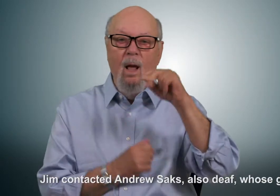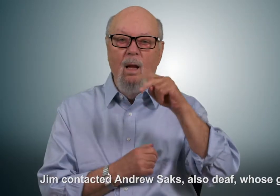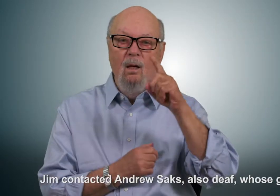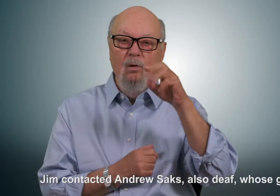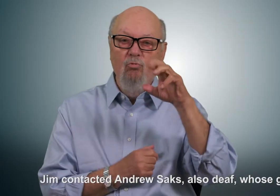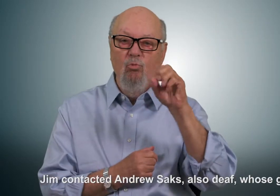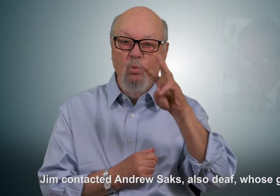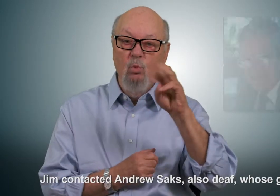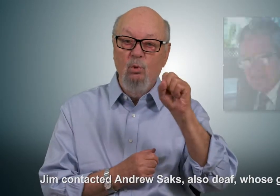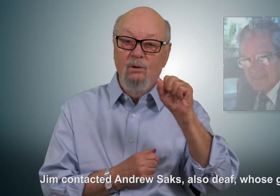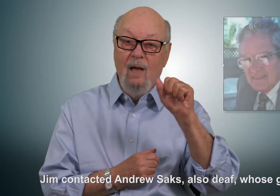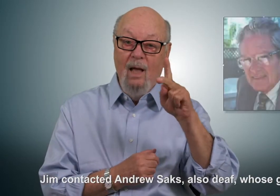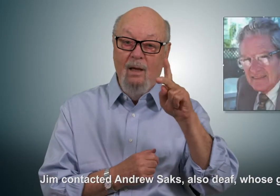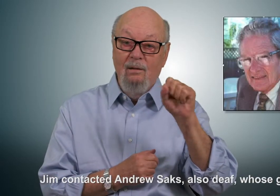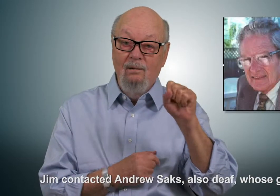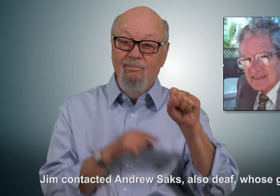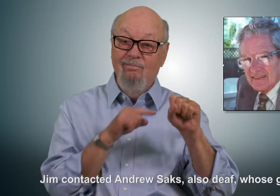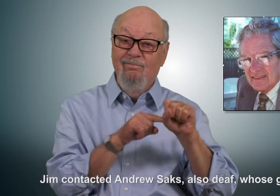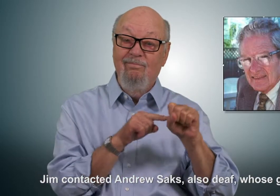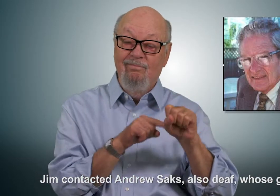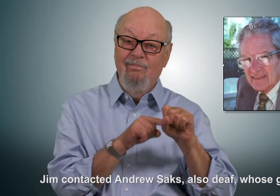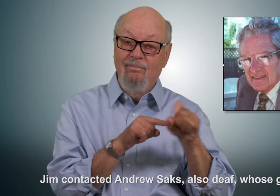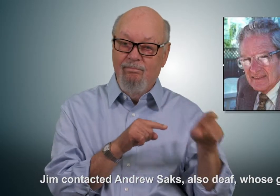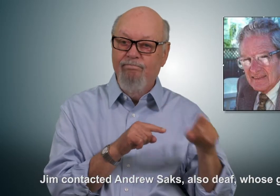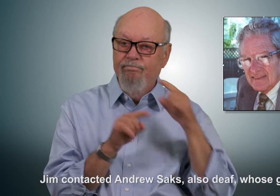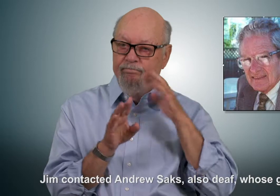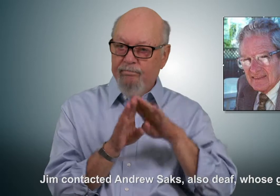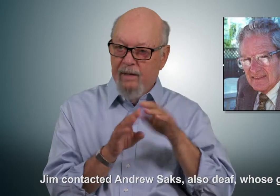Jim contacted Andrew Sachs, also deaf, whose goal